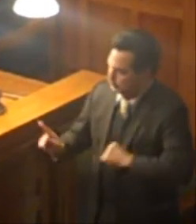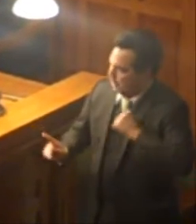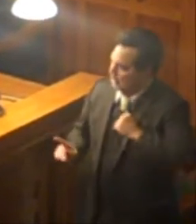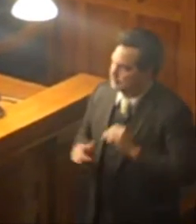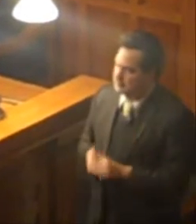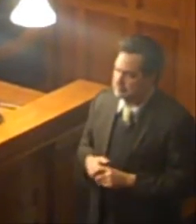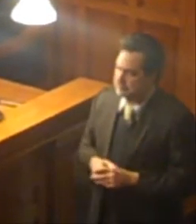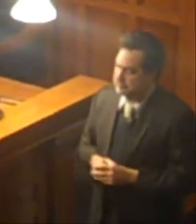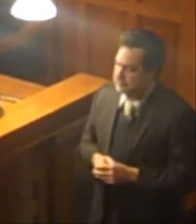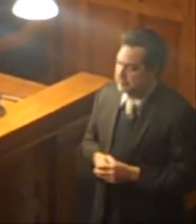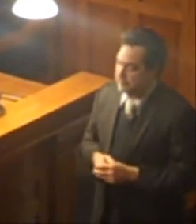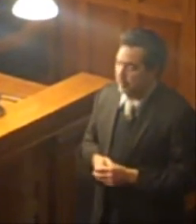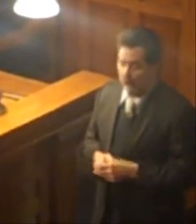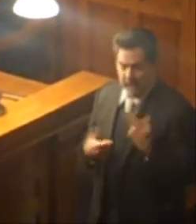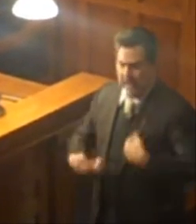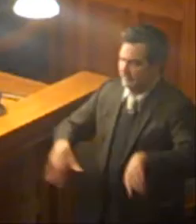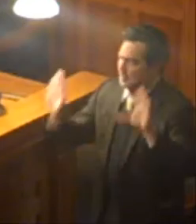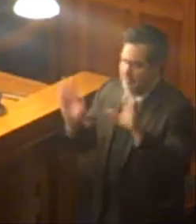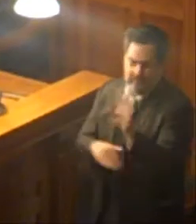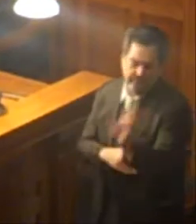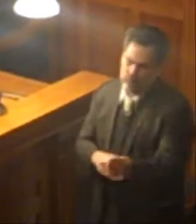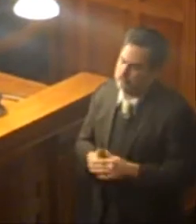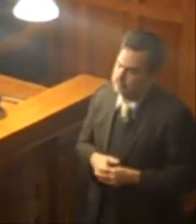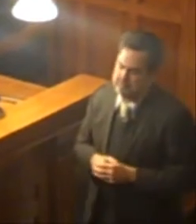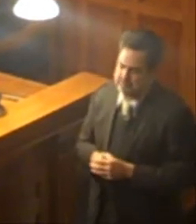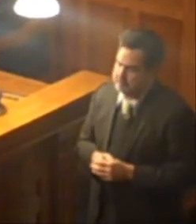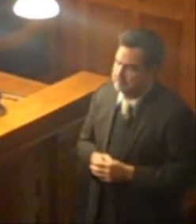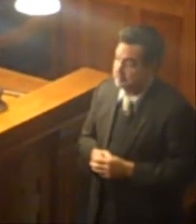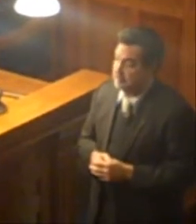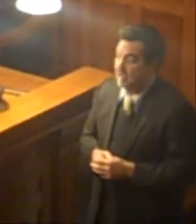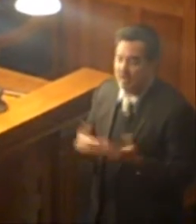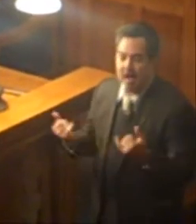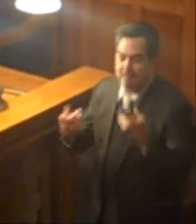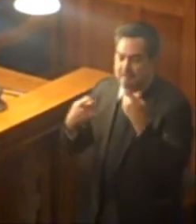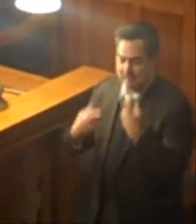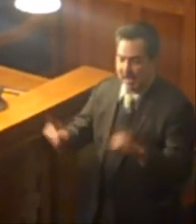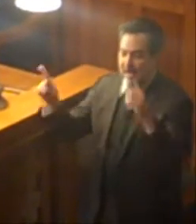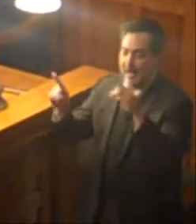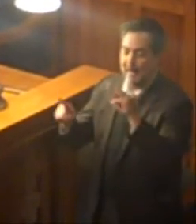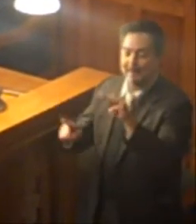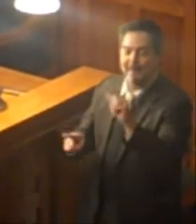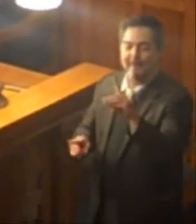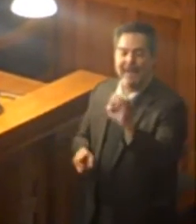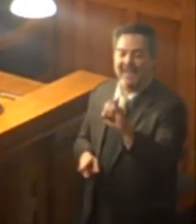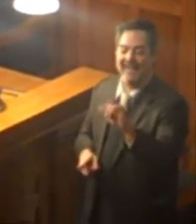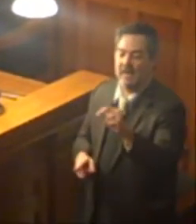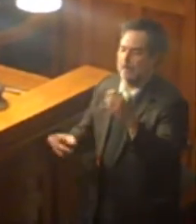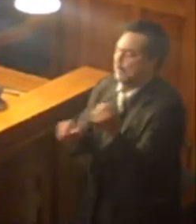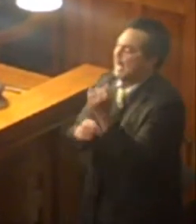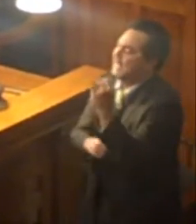We never gave up. We finally made it. And I love you.